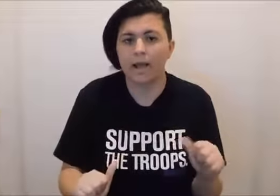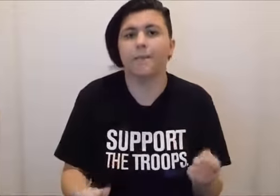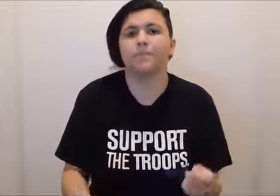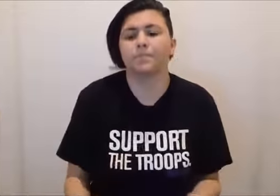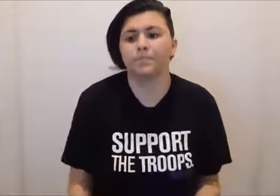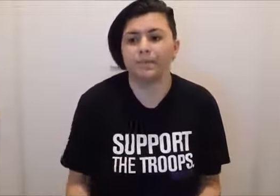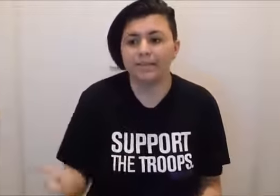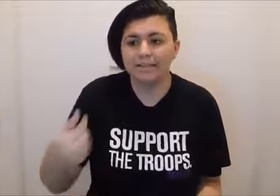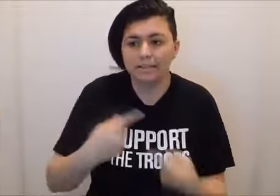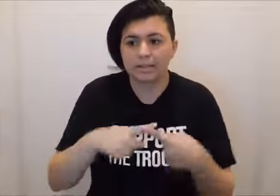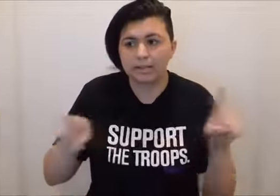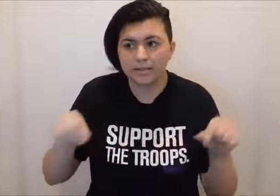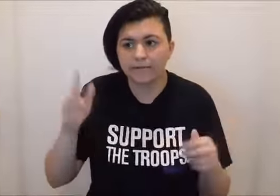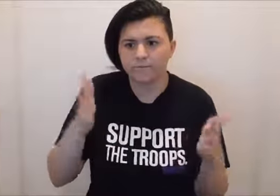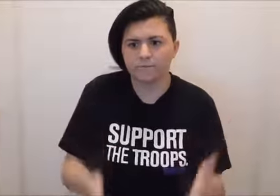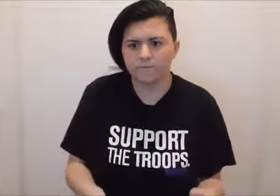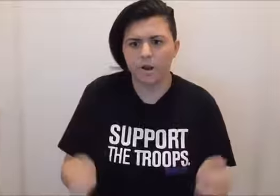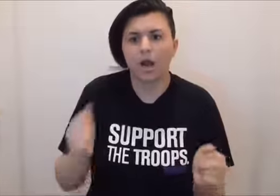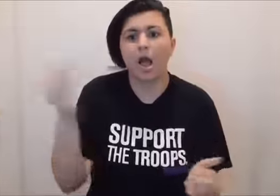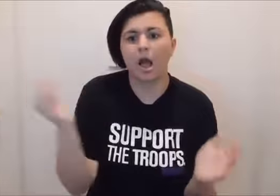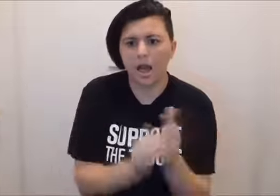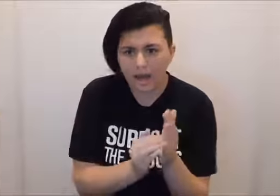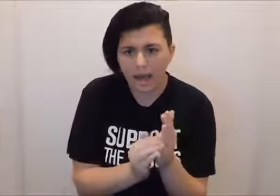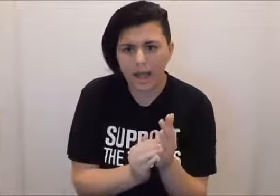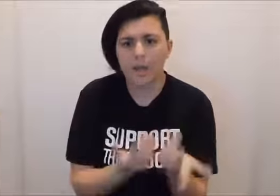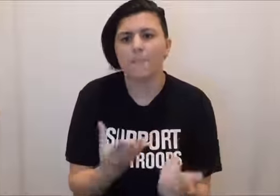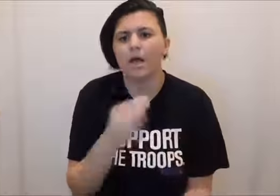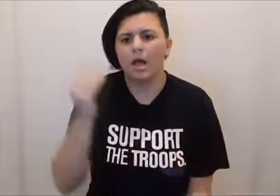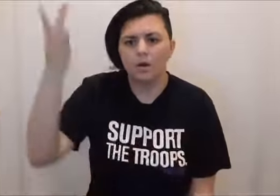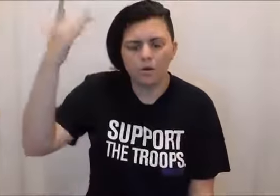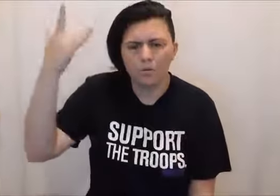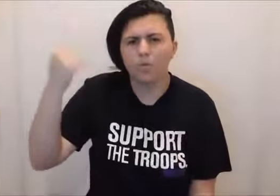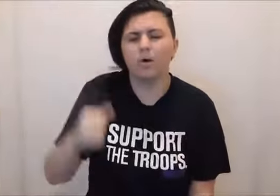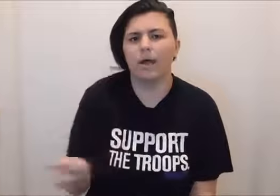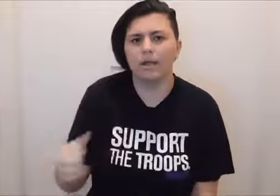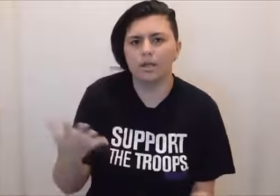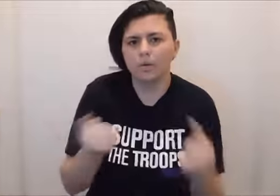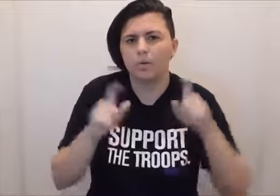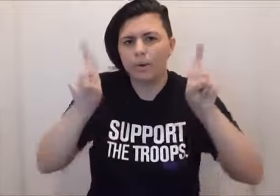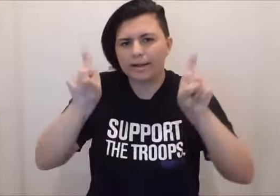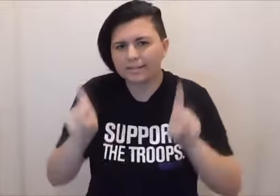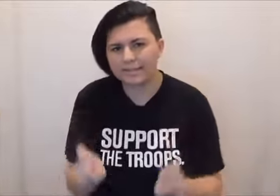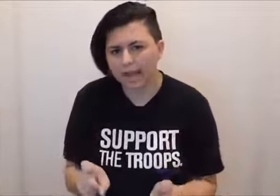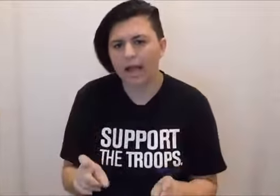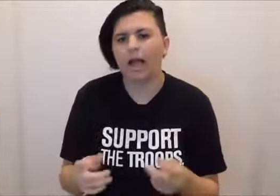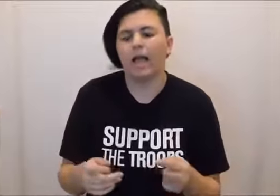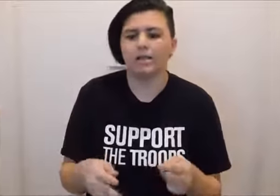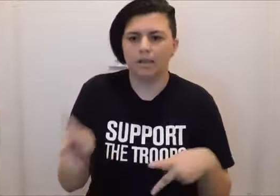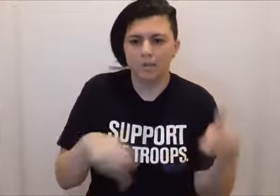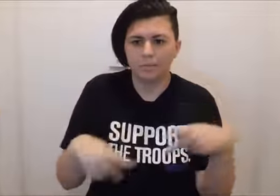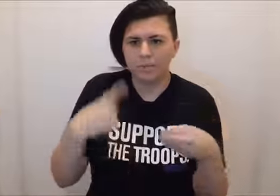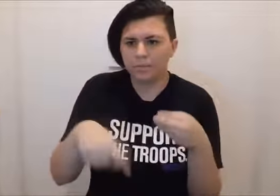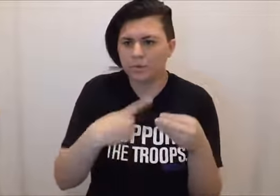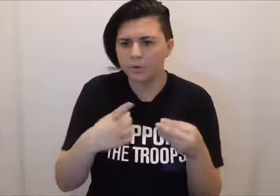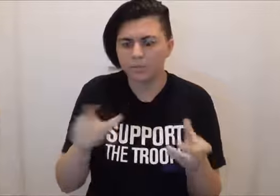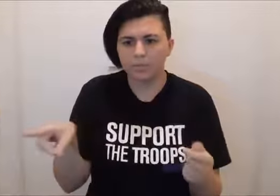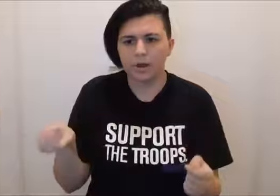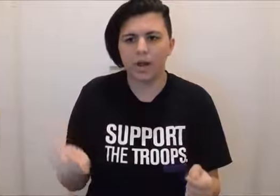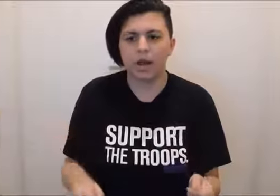Then once he comes home, he's still not done. Odysseus has to pretend to be somebody else again, because he wants to test the people around him.